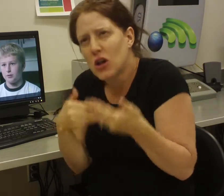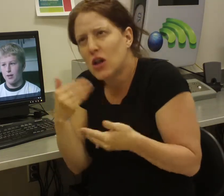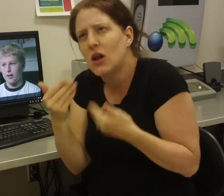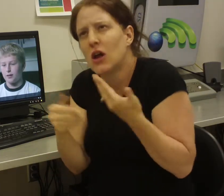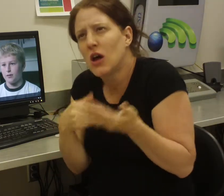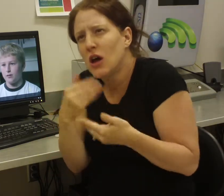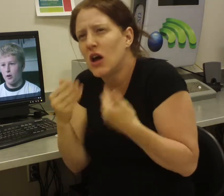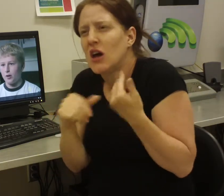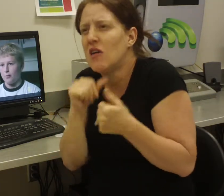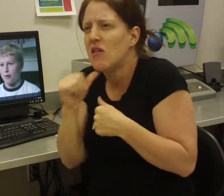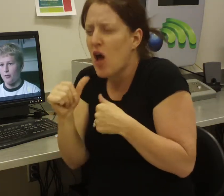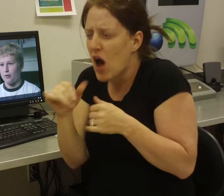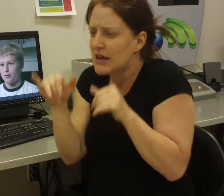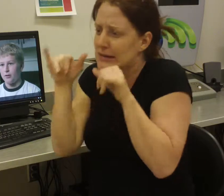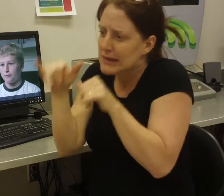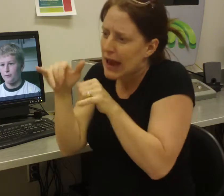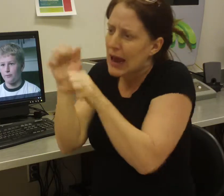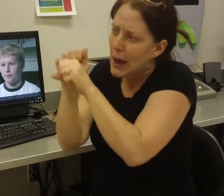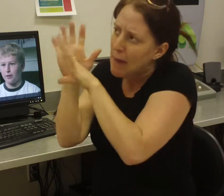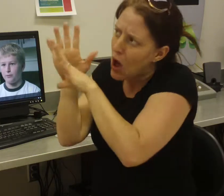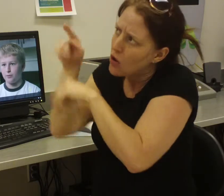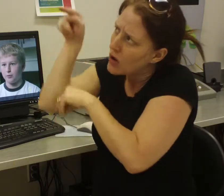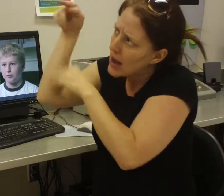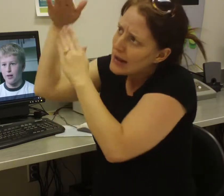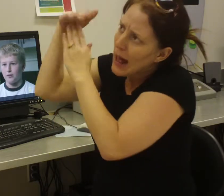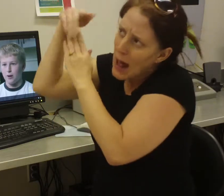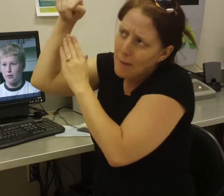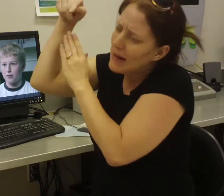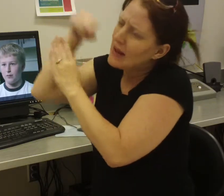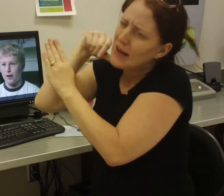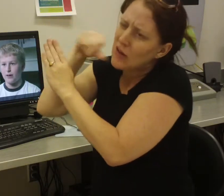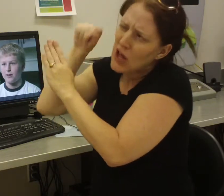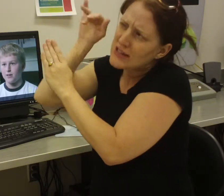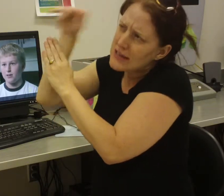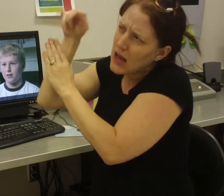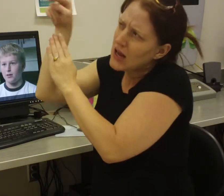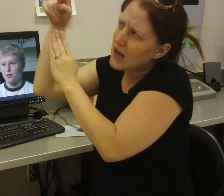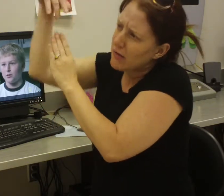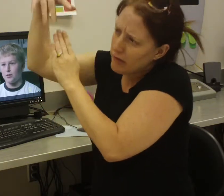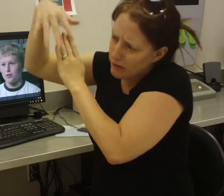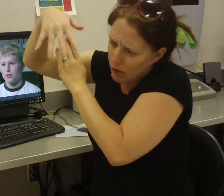staying on a mountain, it flows down the mountain and back into the ocean.